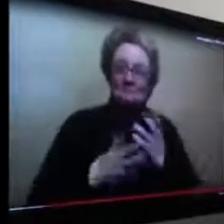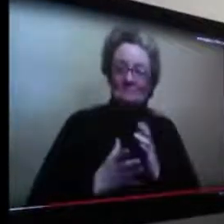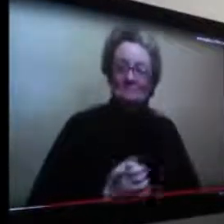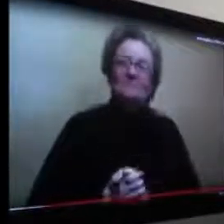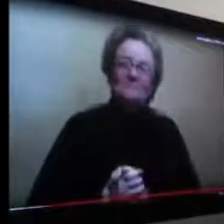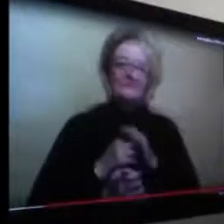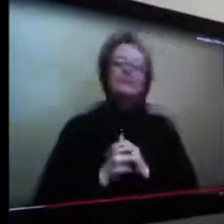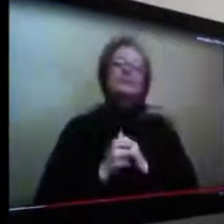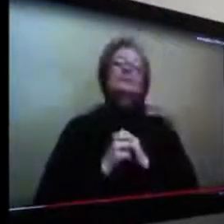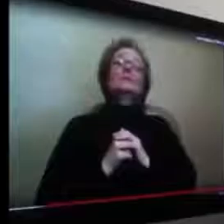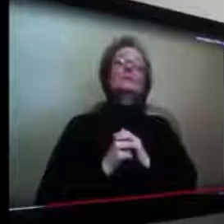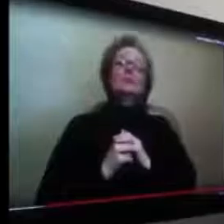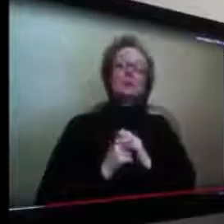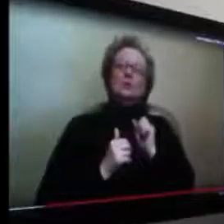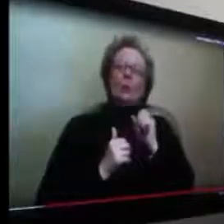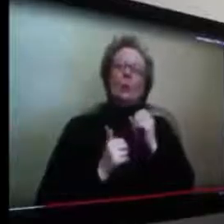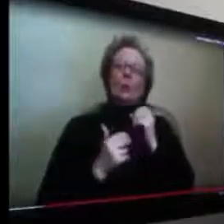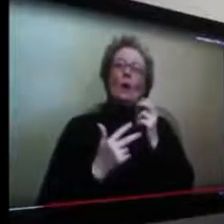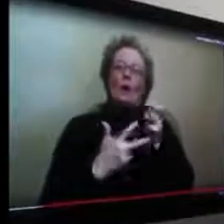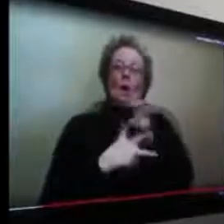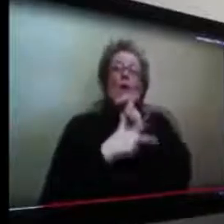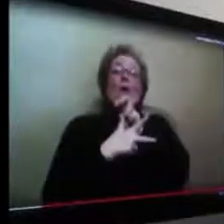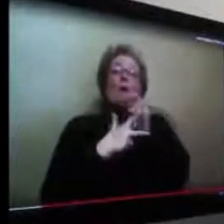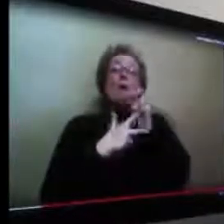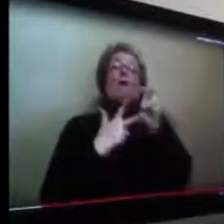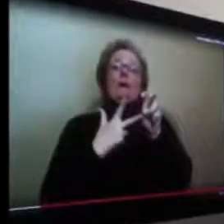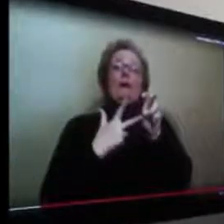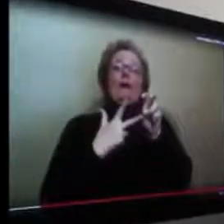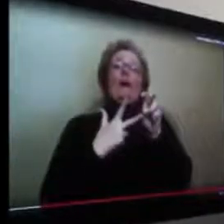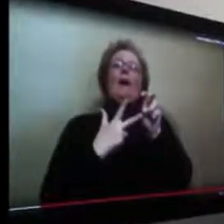It's always important to step back and look at the whole picture.